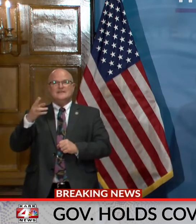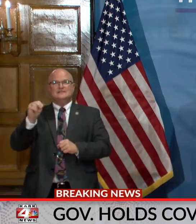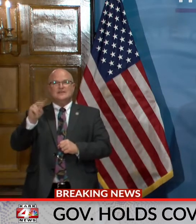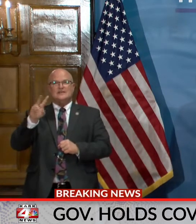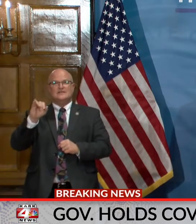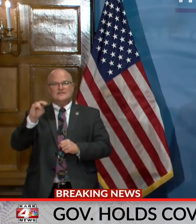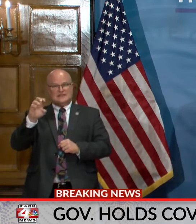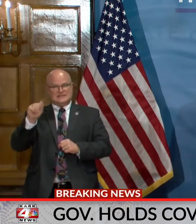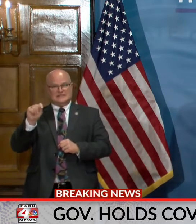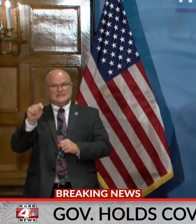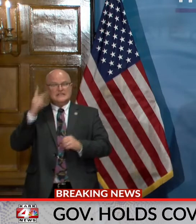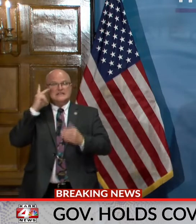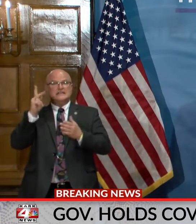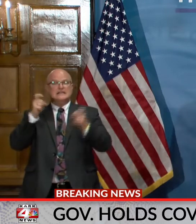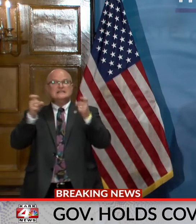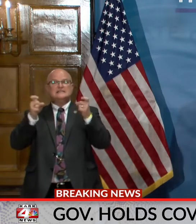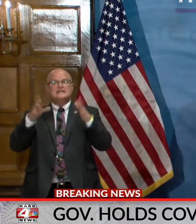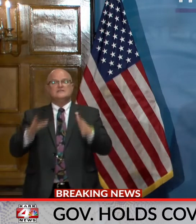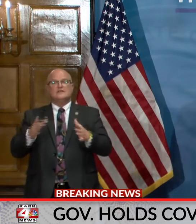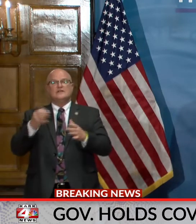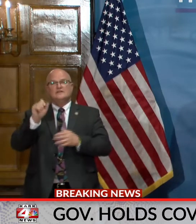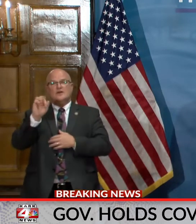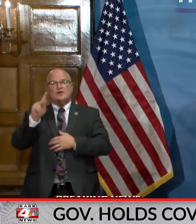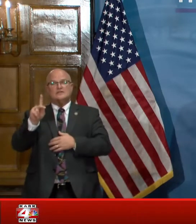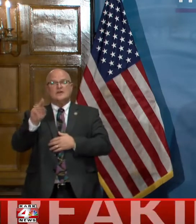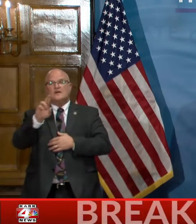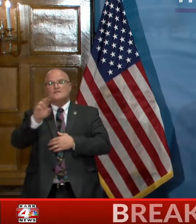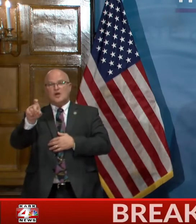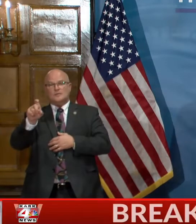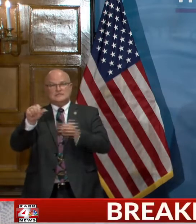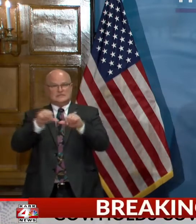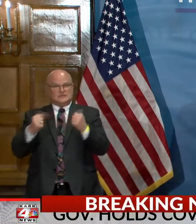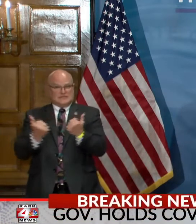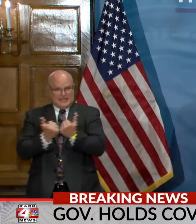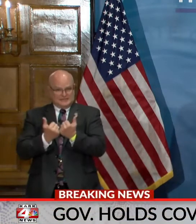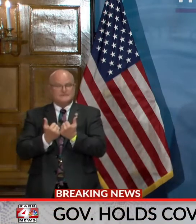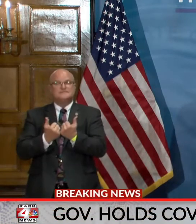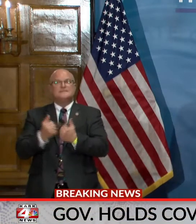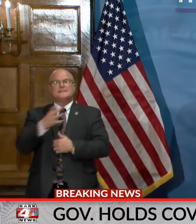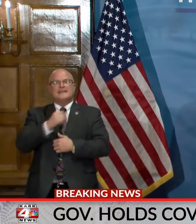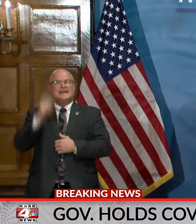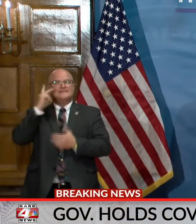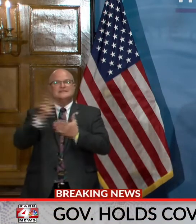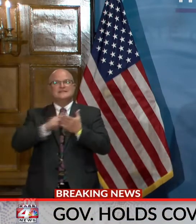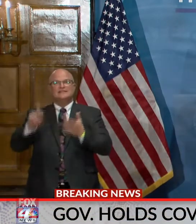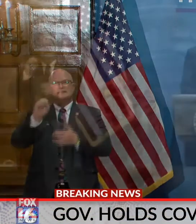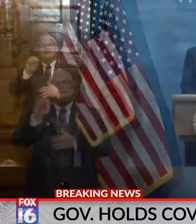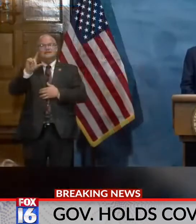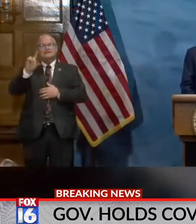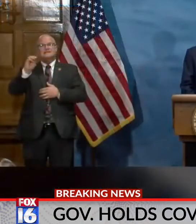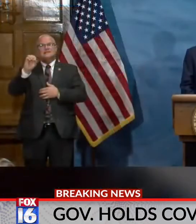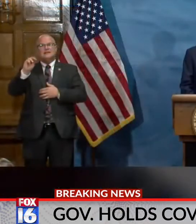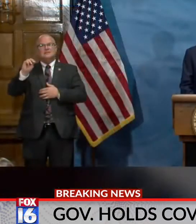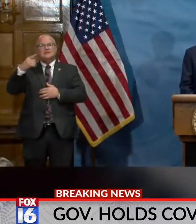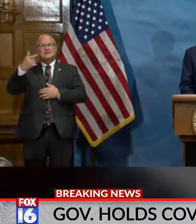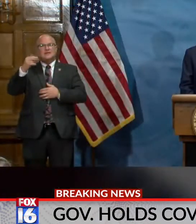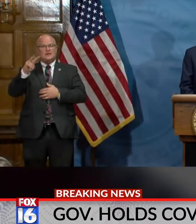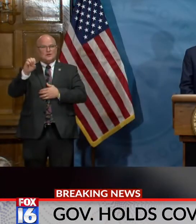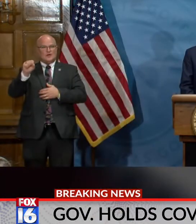Vinson, Executive Director of the Arkansas Pharmacy Association, and we have Secretary Solomon Graves that will